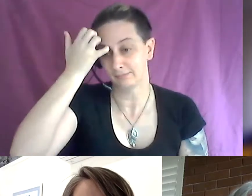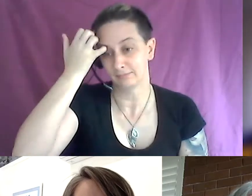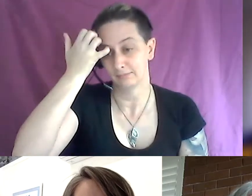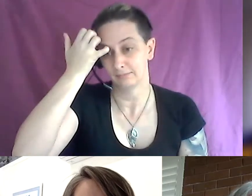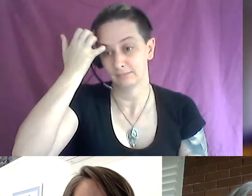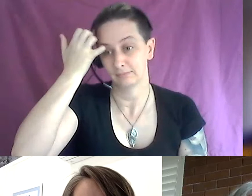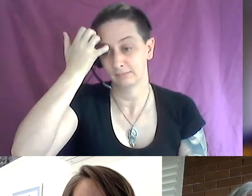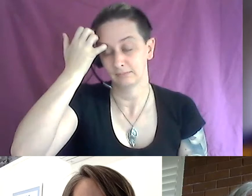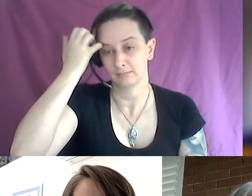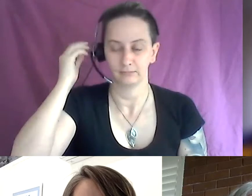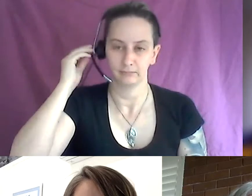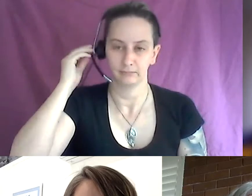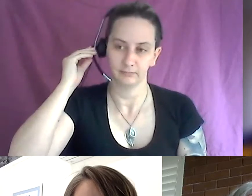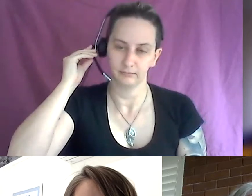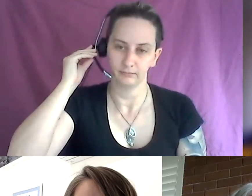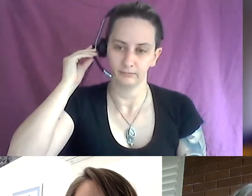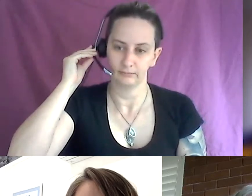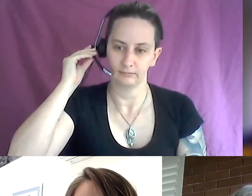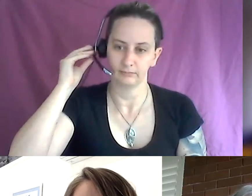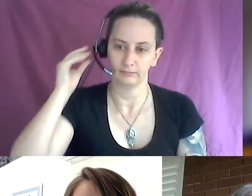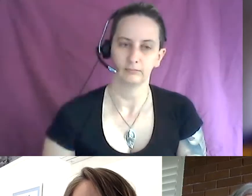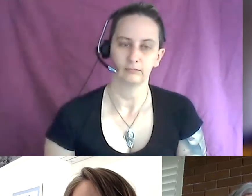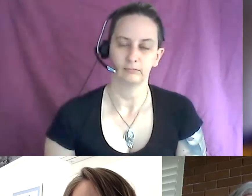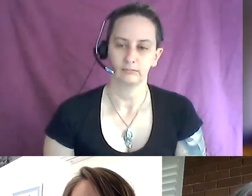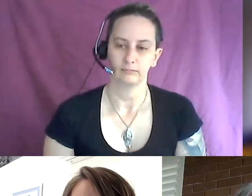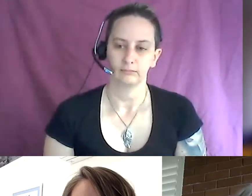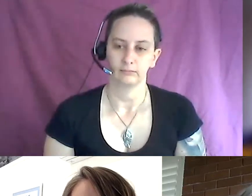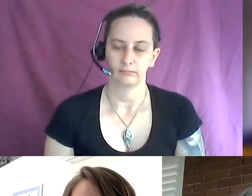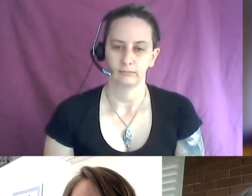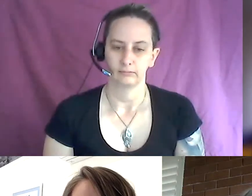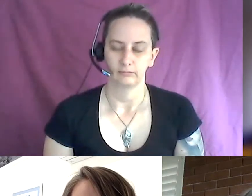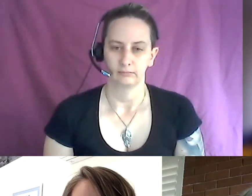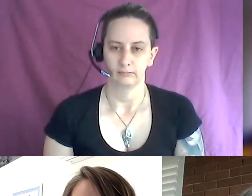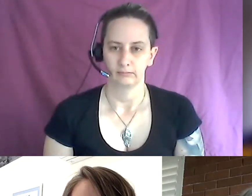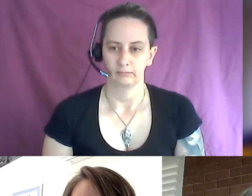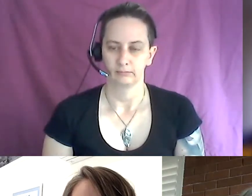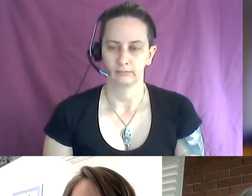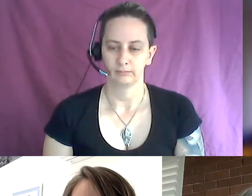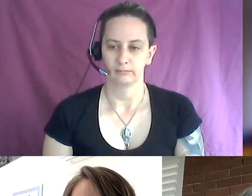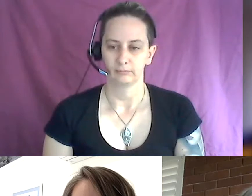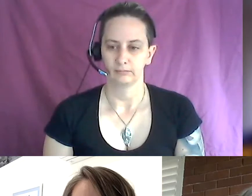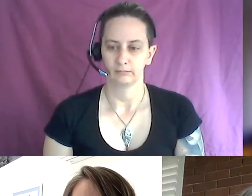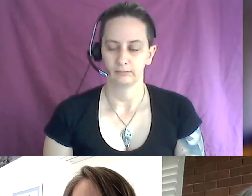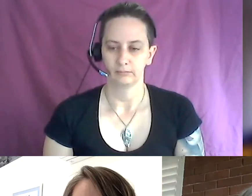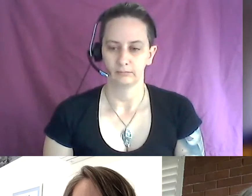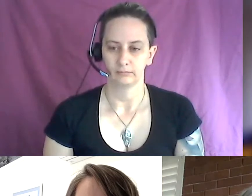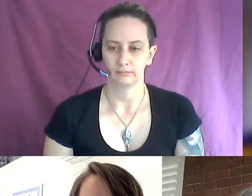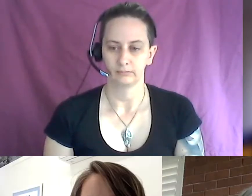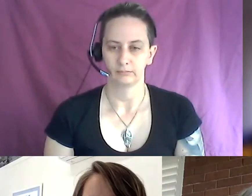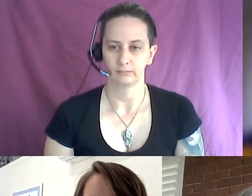Okay, great. Now, another thing I think that's interesting these days in terms of Auslan as a